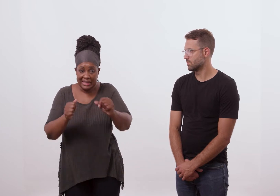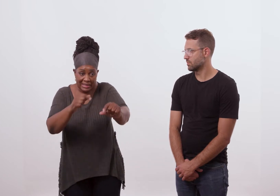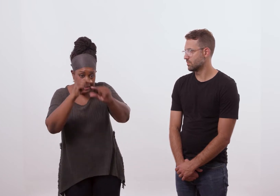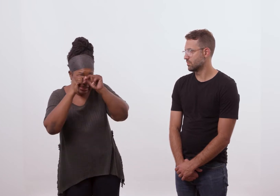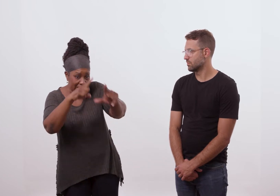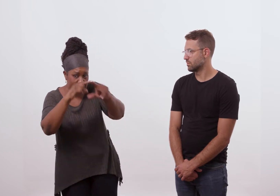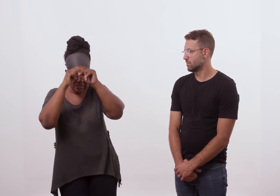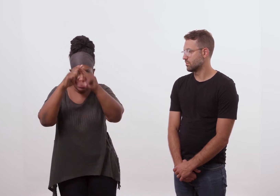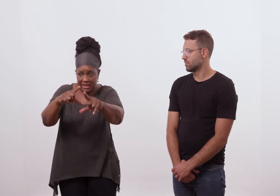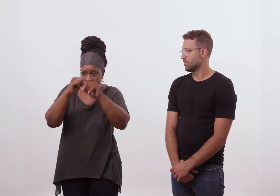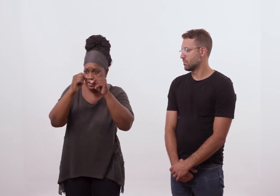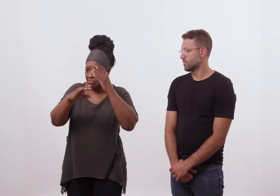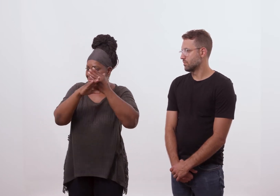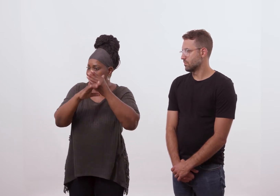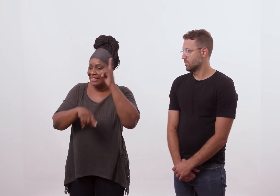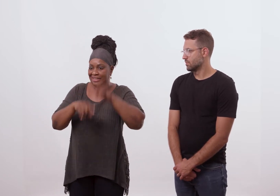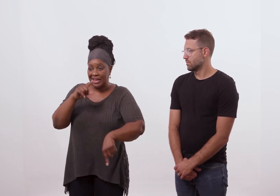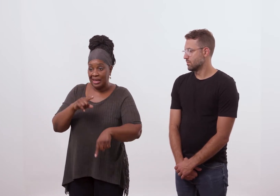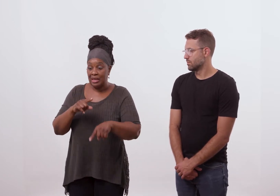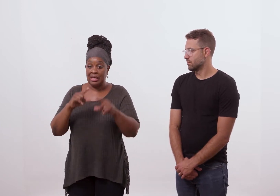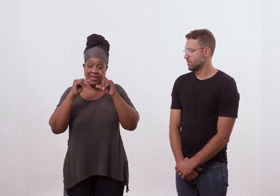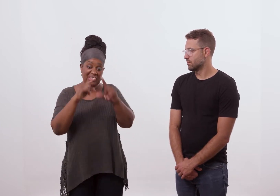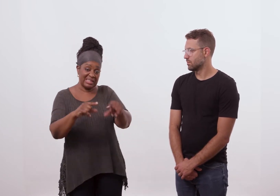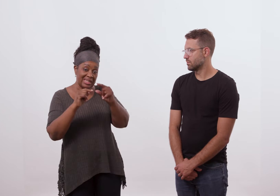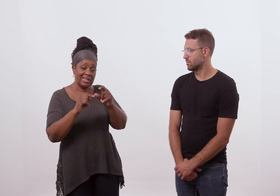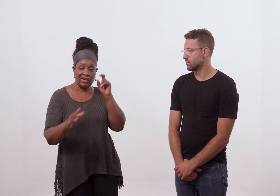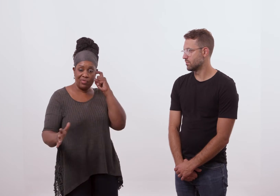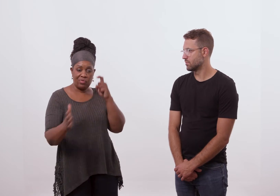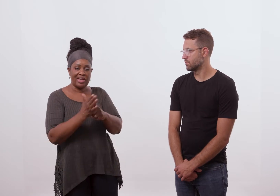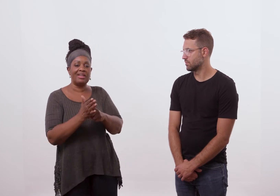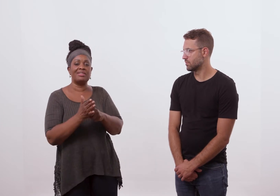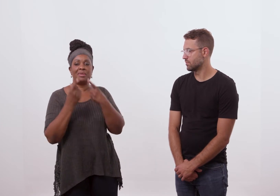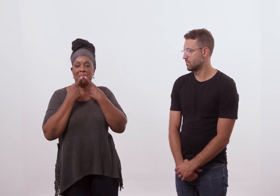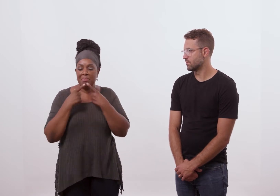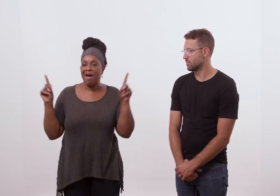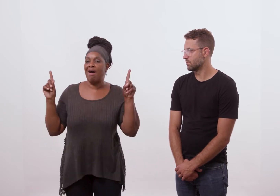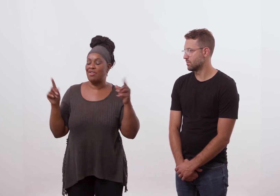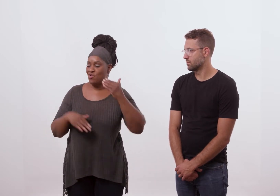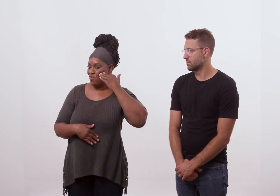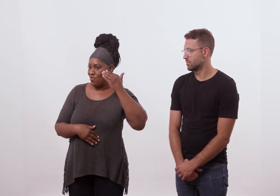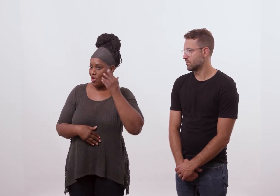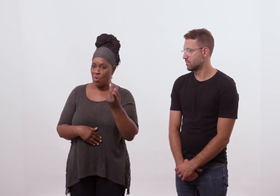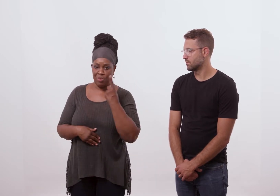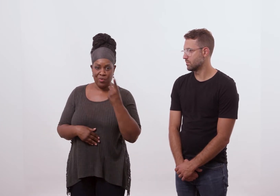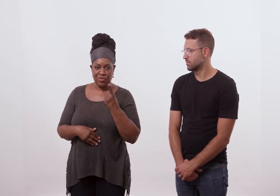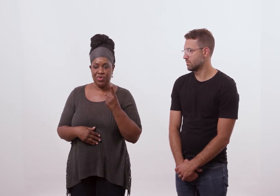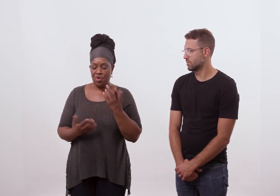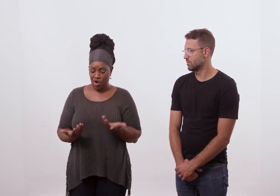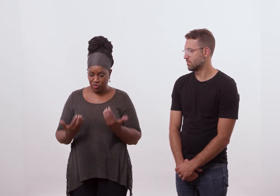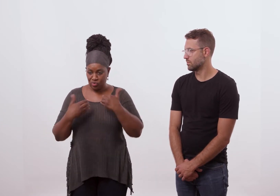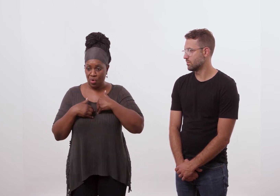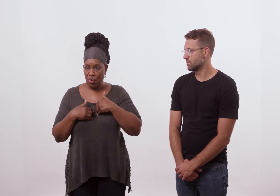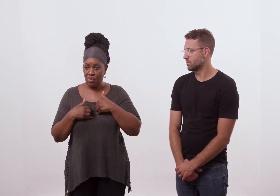It's a barrier that can't be crossed. Except by recognition. When that happens, both souls reveal their truth